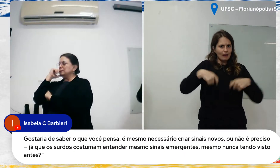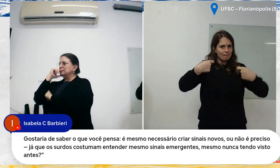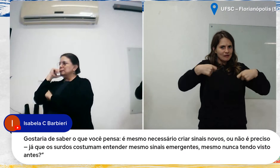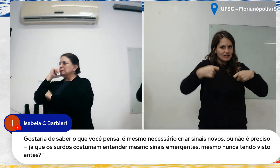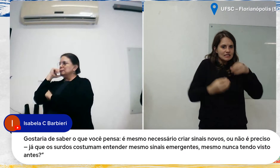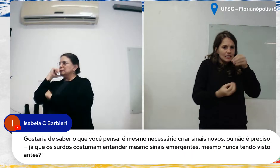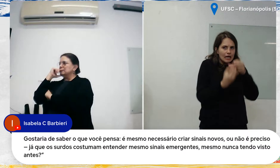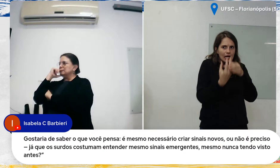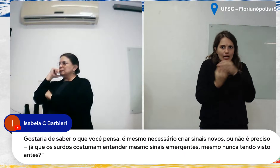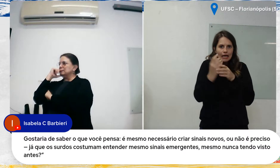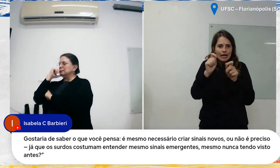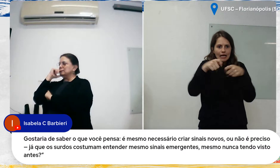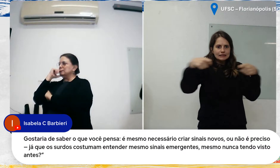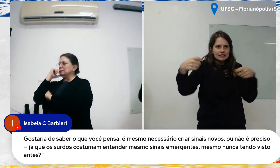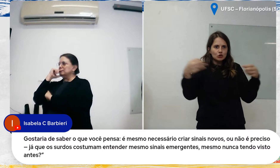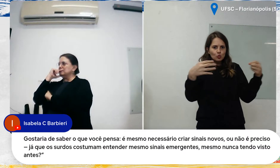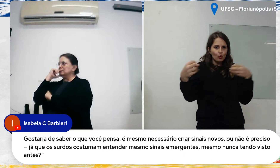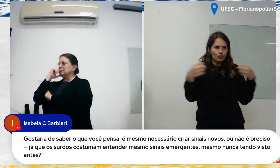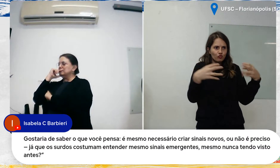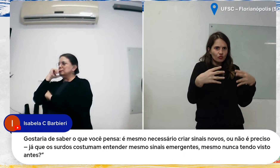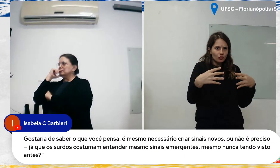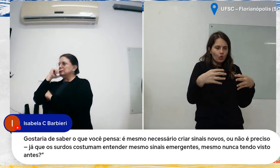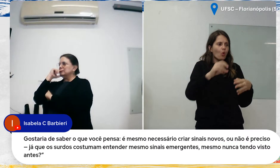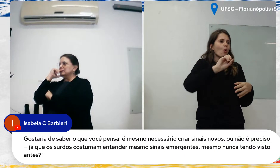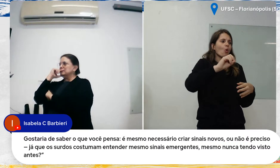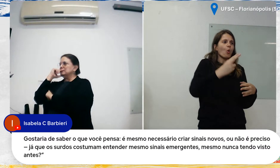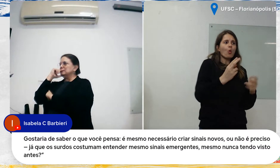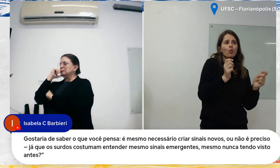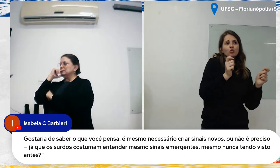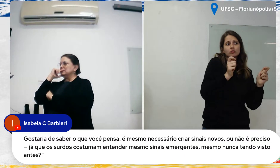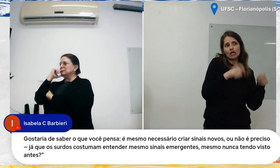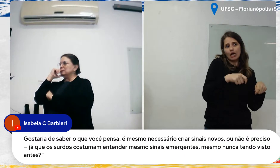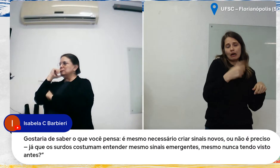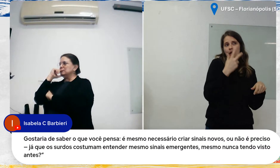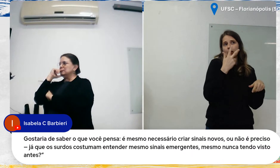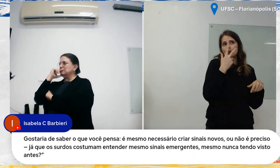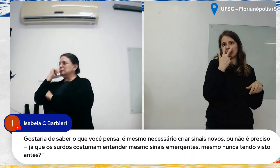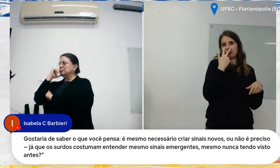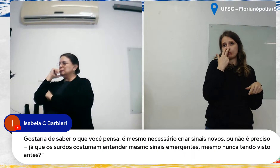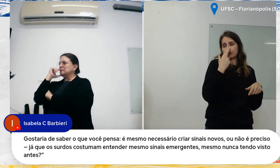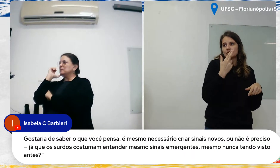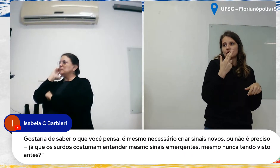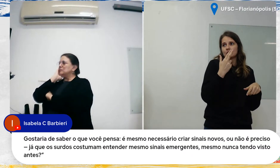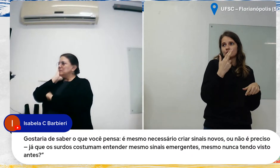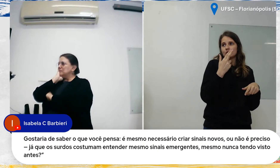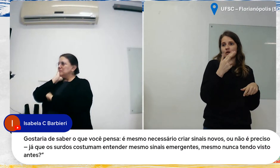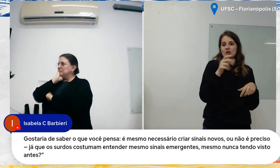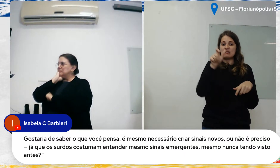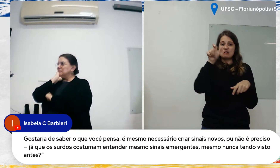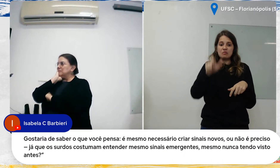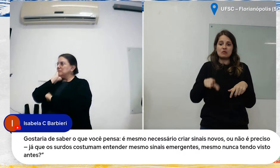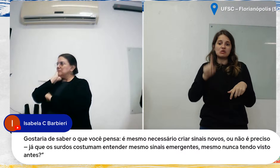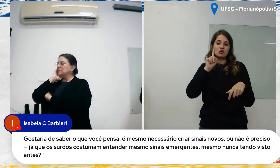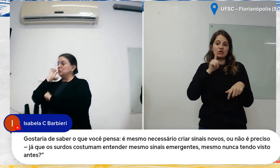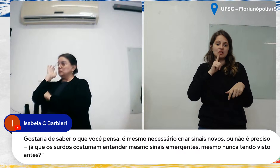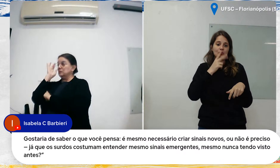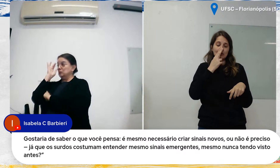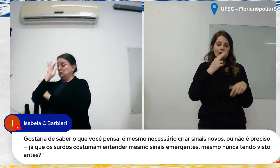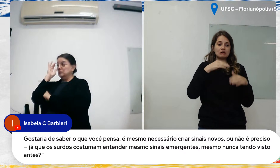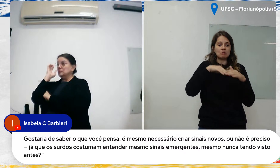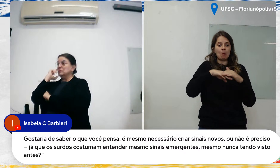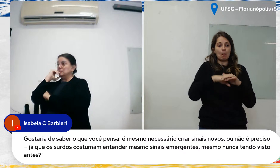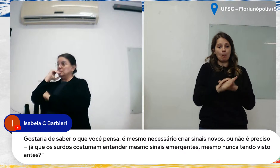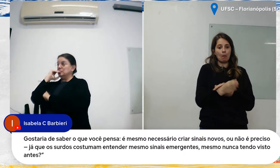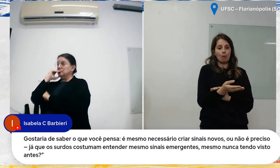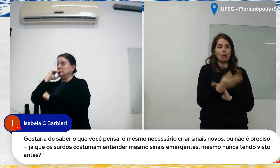to create these signs, or perhaps given that deaf people are accustomed to this idea